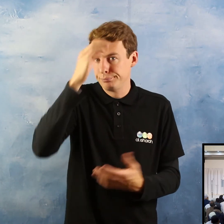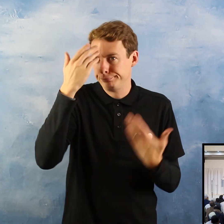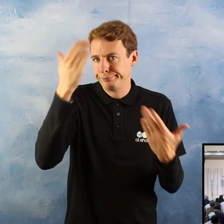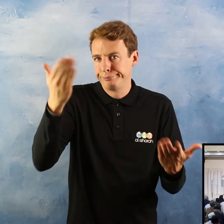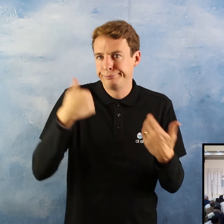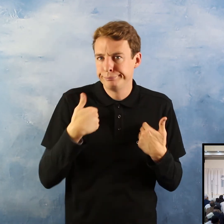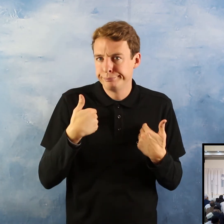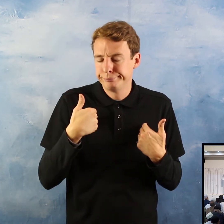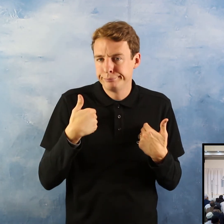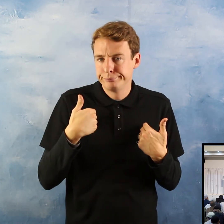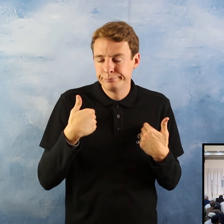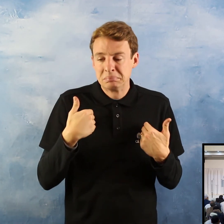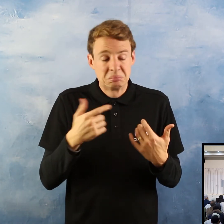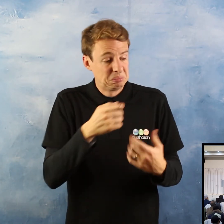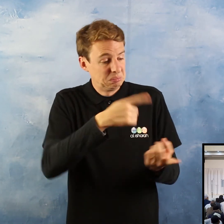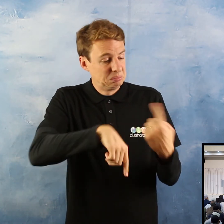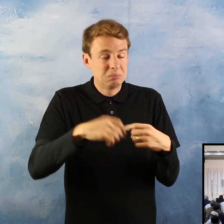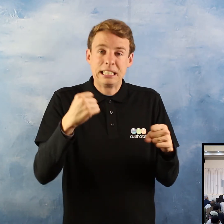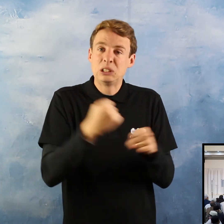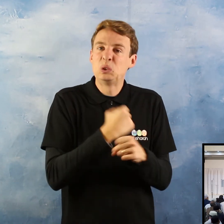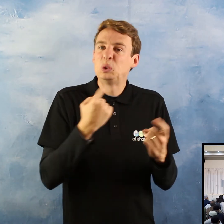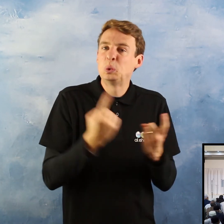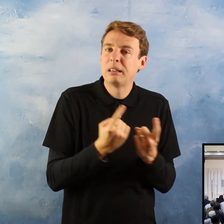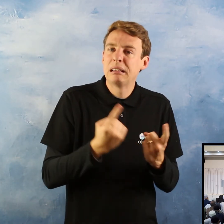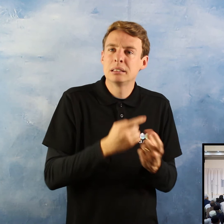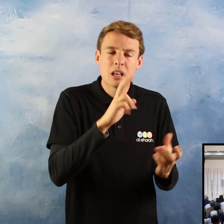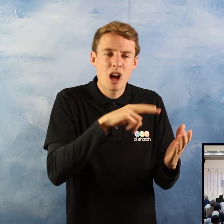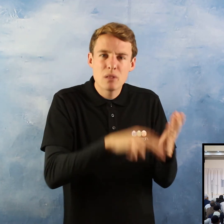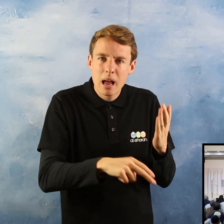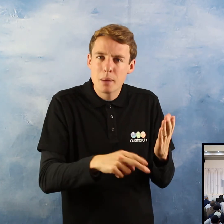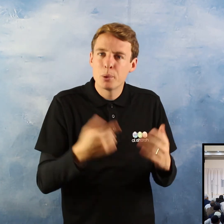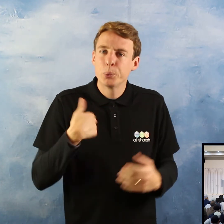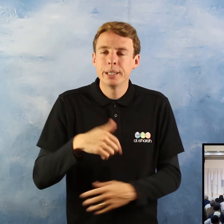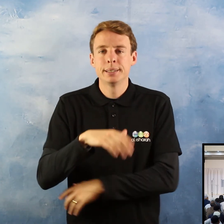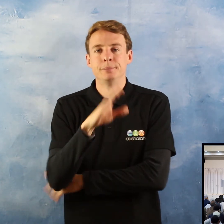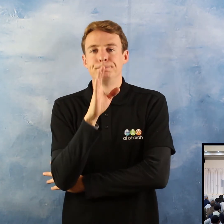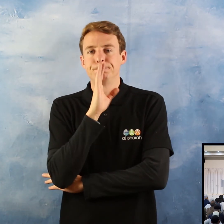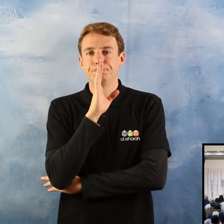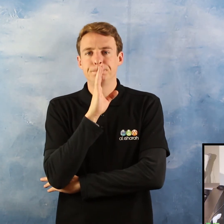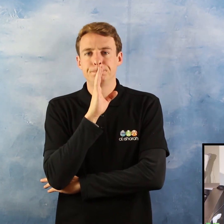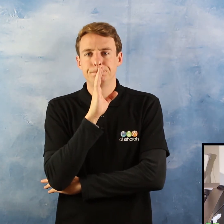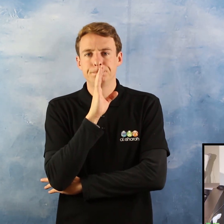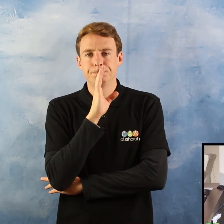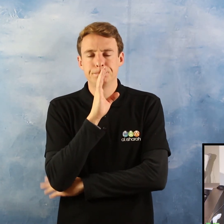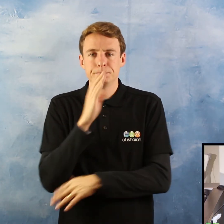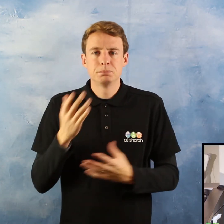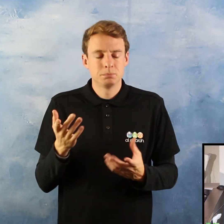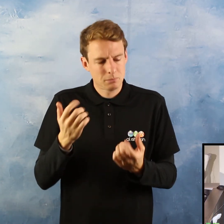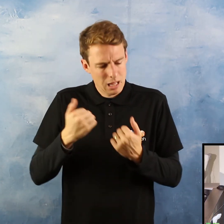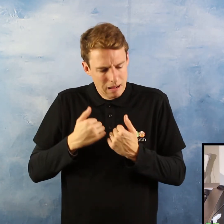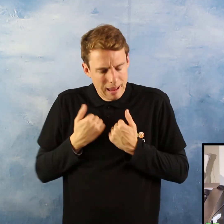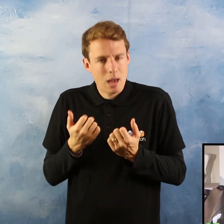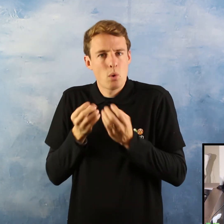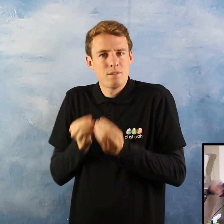do things in front of us. We see their haram. What do? We keep our mouth shut